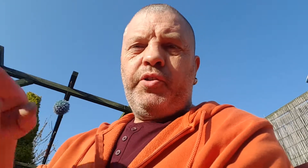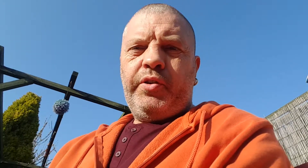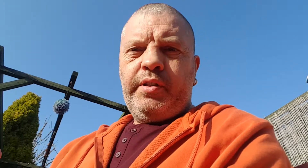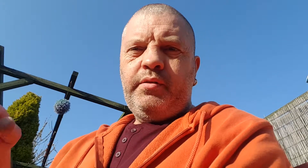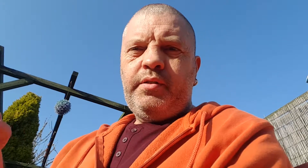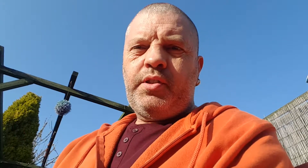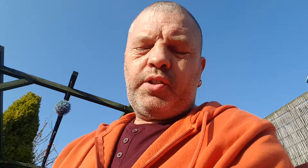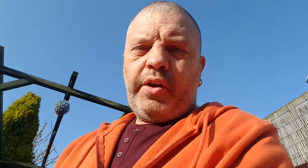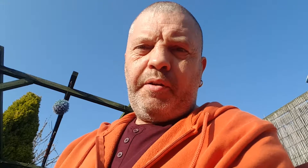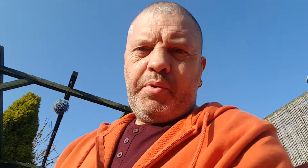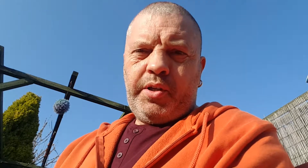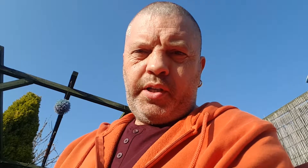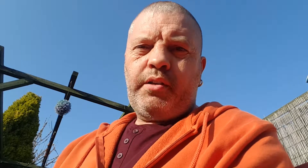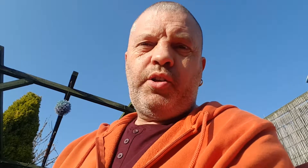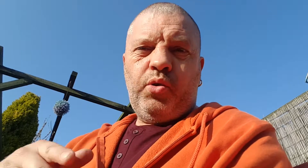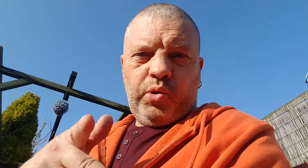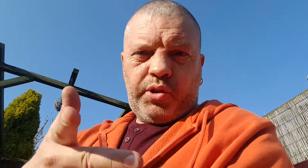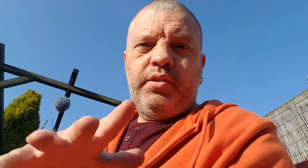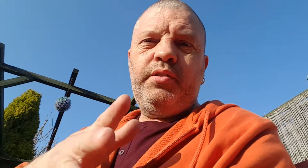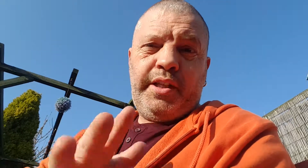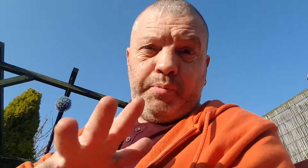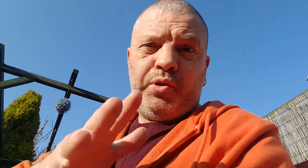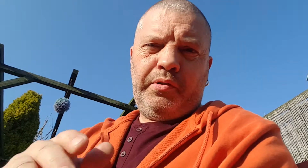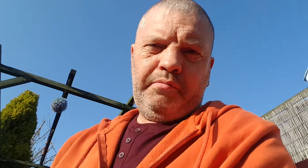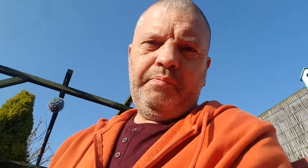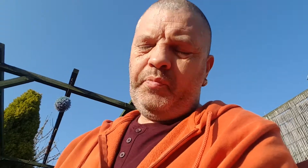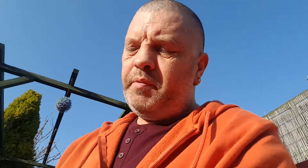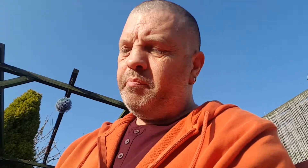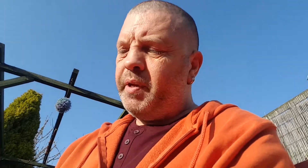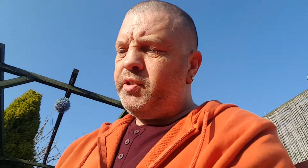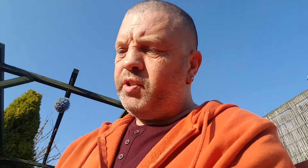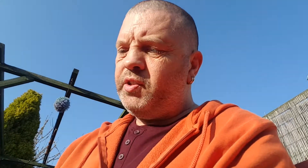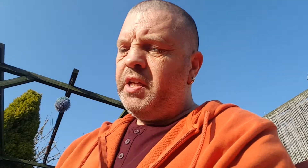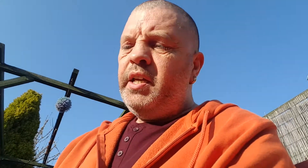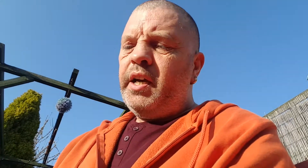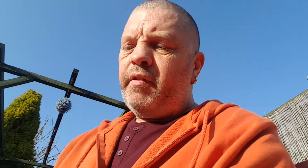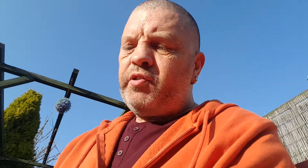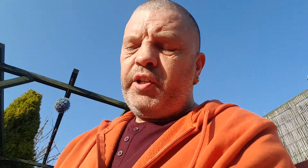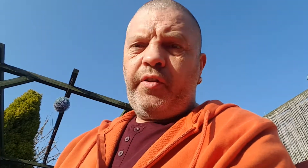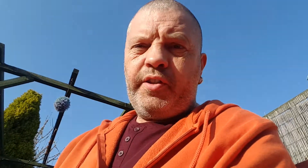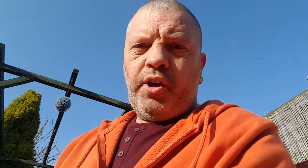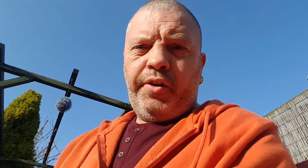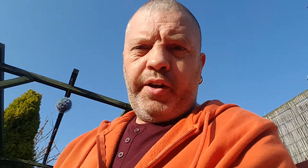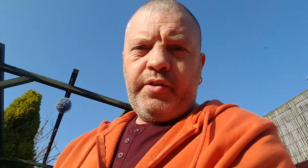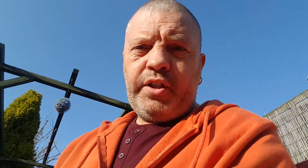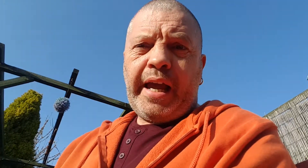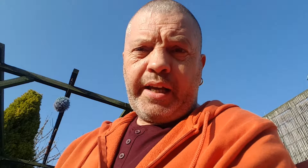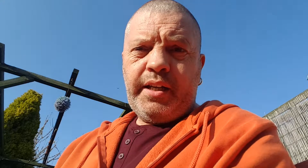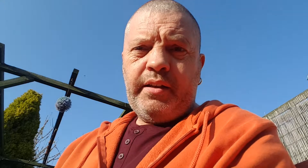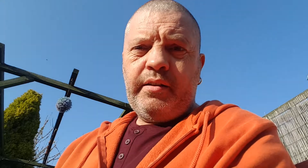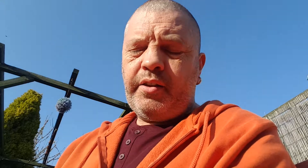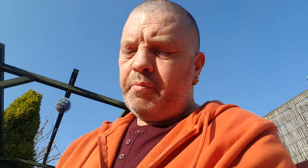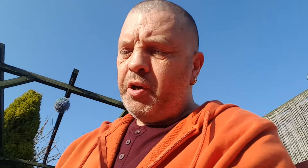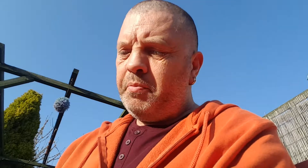modern Steinberger, Court, Gibson basses. I've obviously got this Honor Jack at the moment,